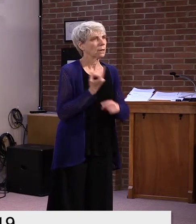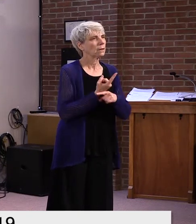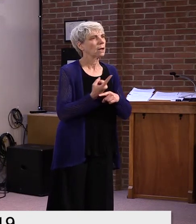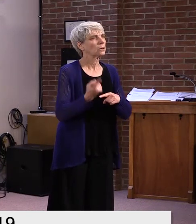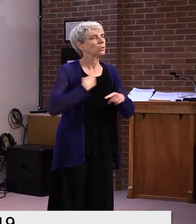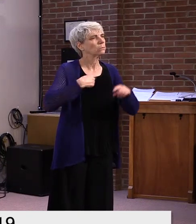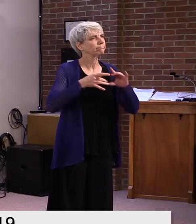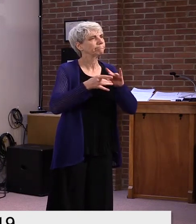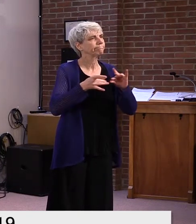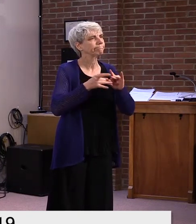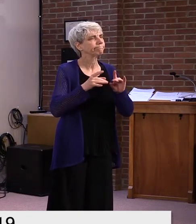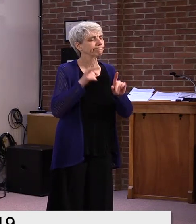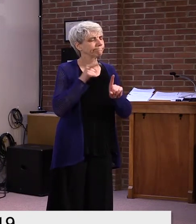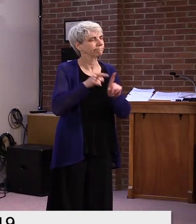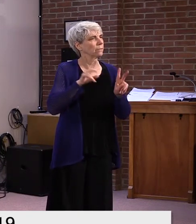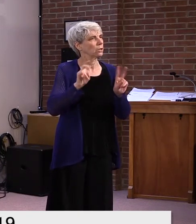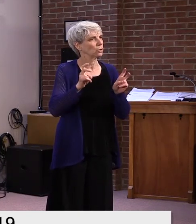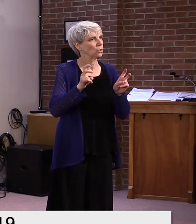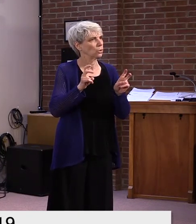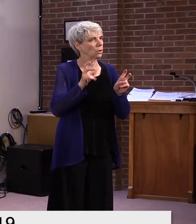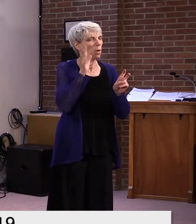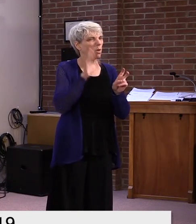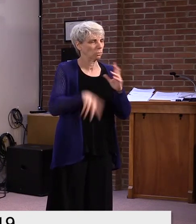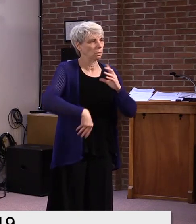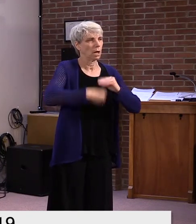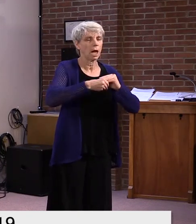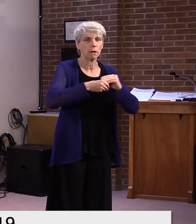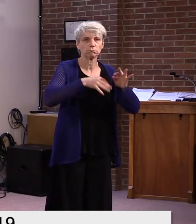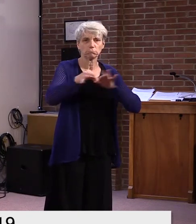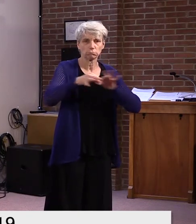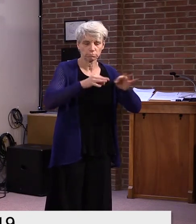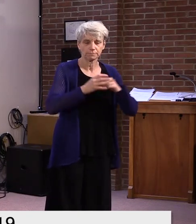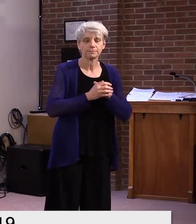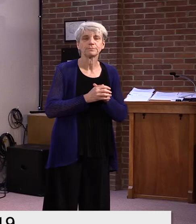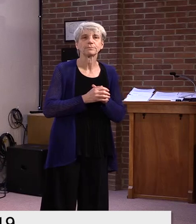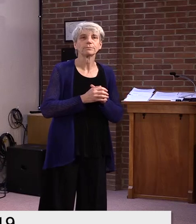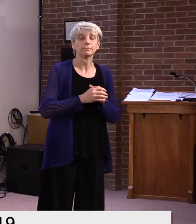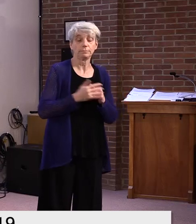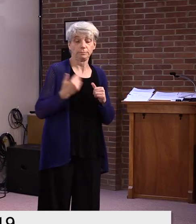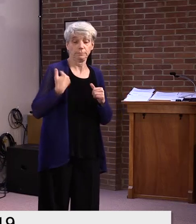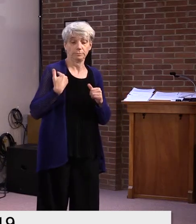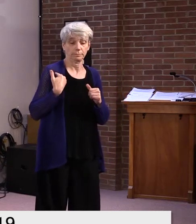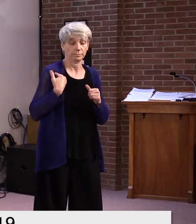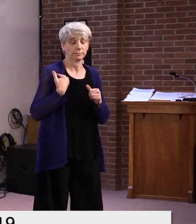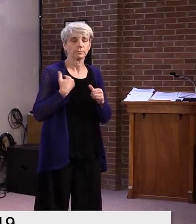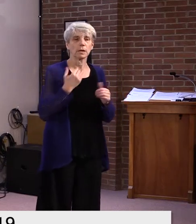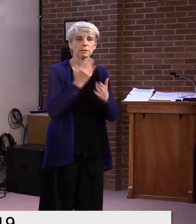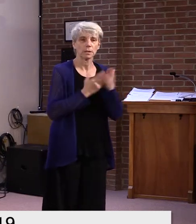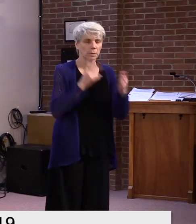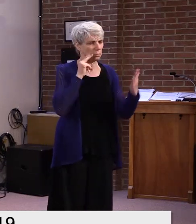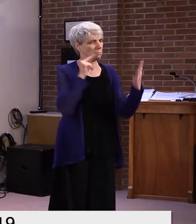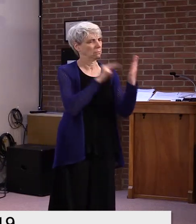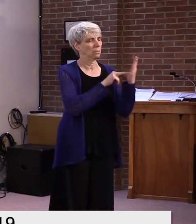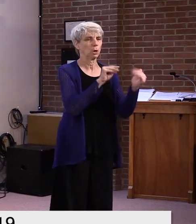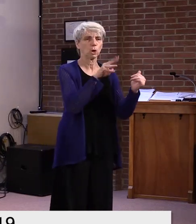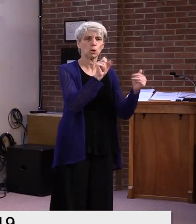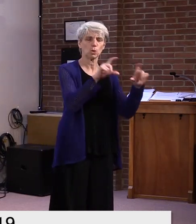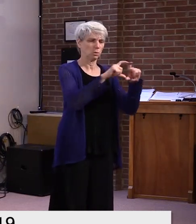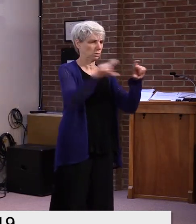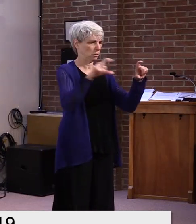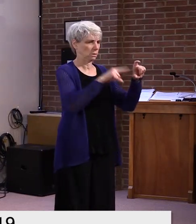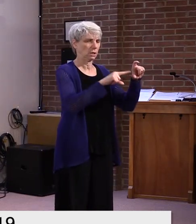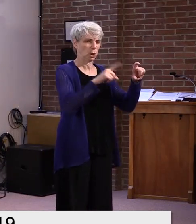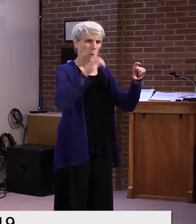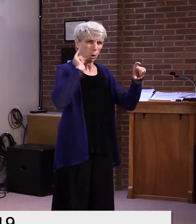week. There was a news headline that led some to believe that the Agency of Human Services